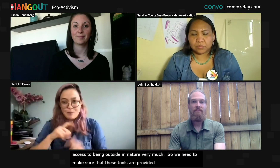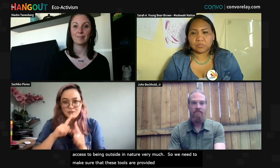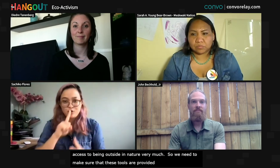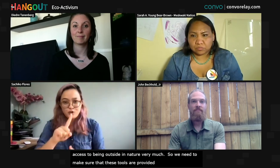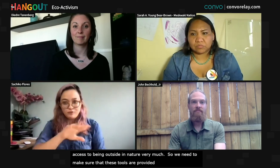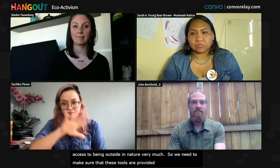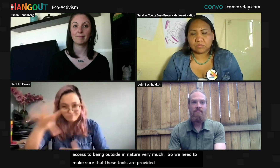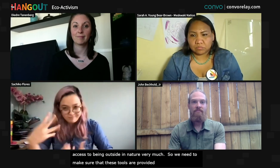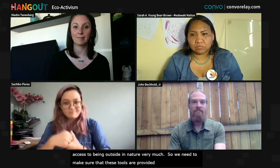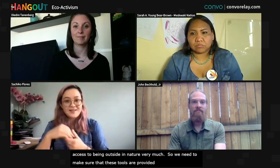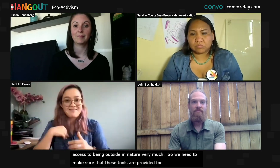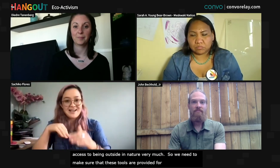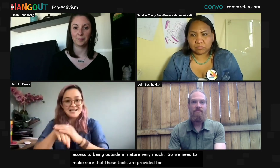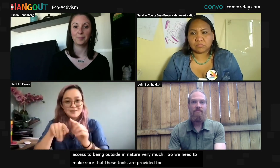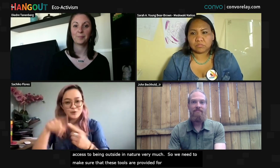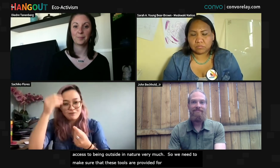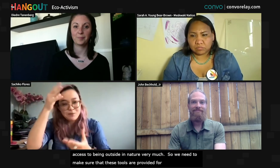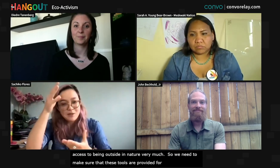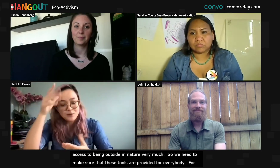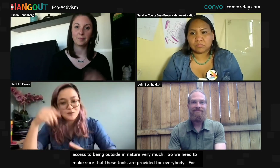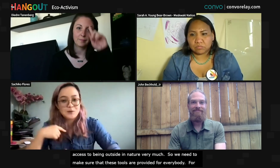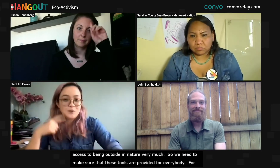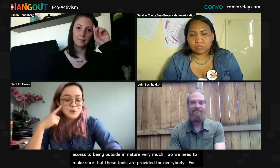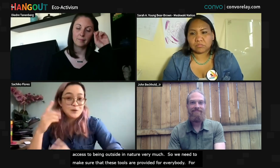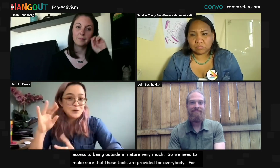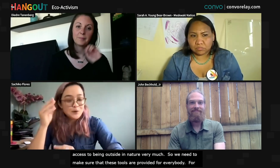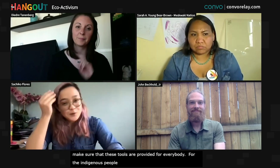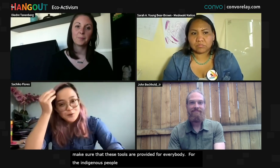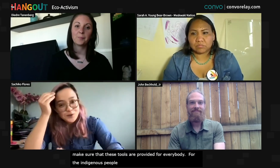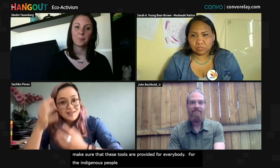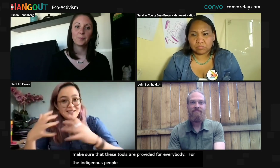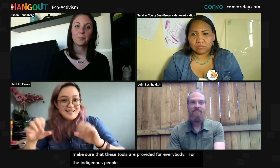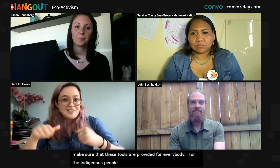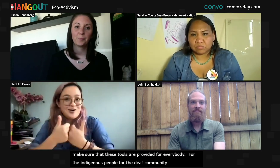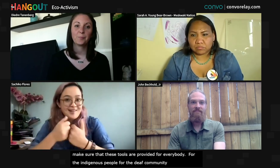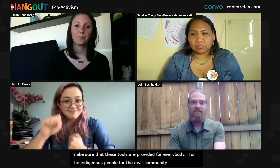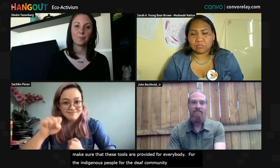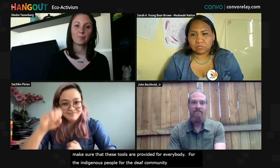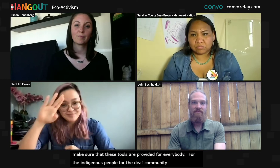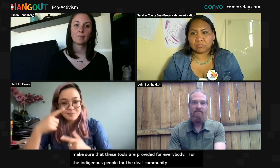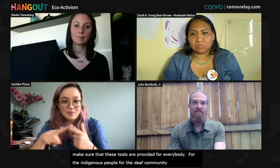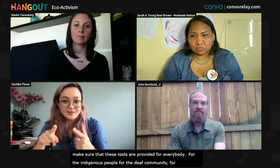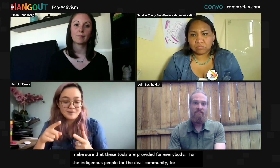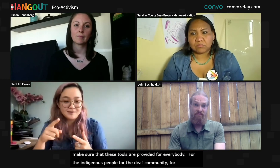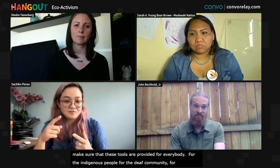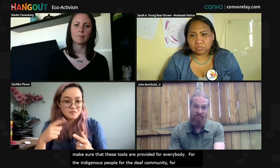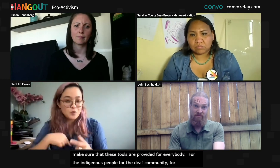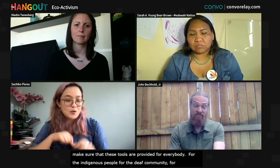the Indigenous people, for the deaf community, for BIPOC, that they have access to nature. And that can be a